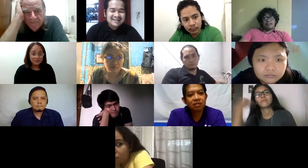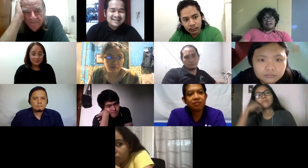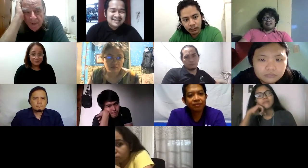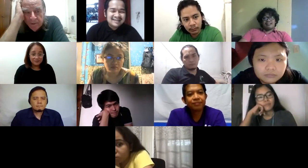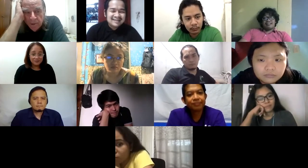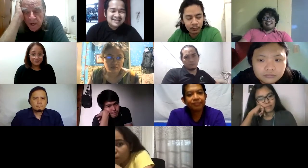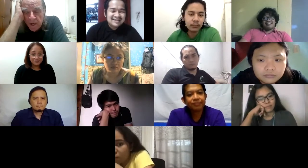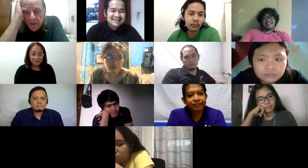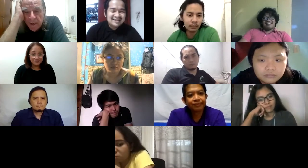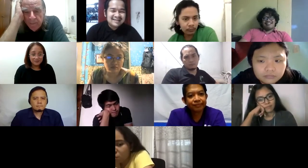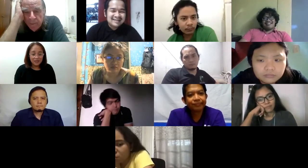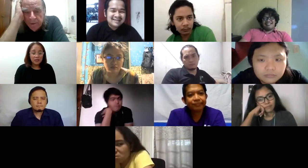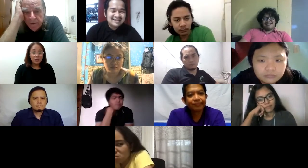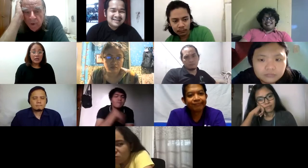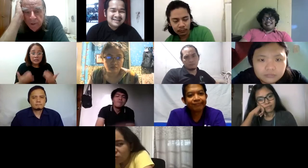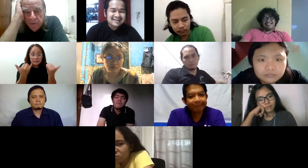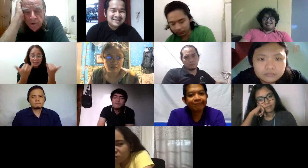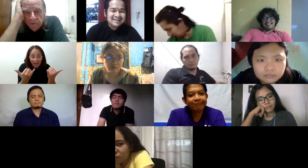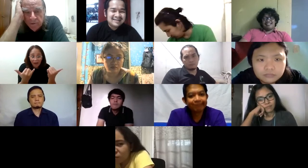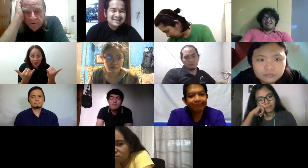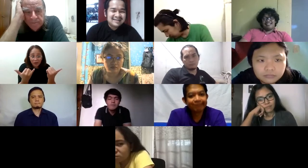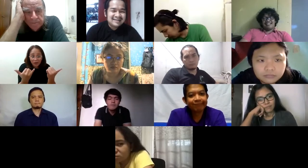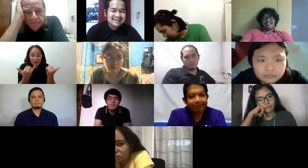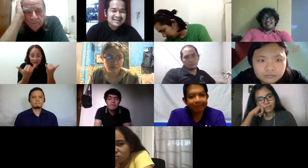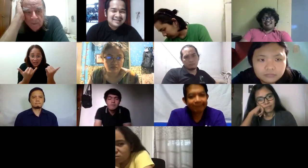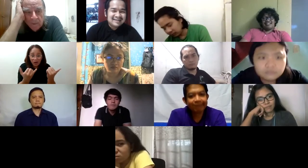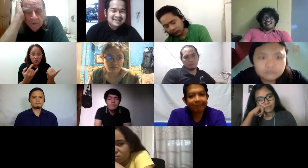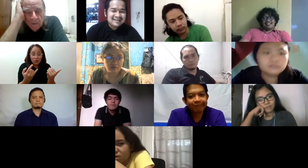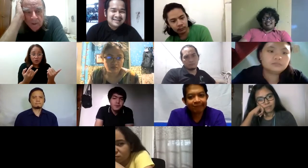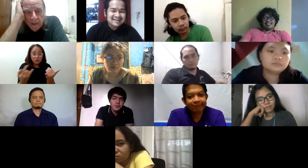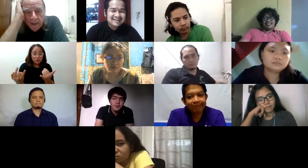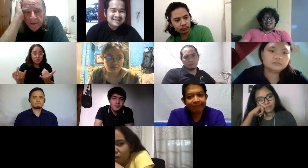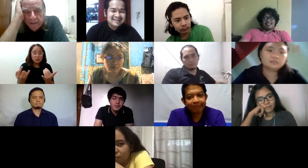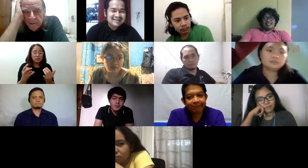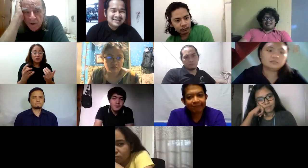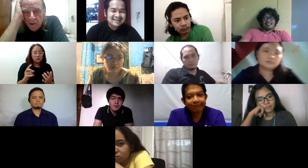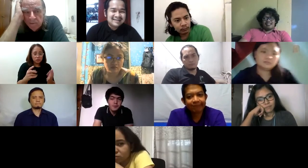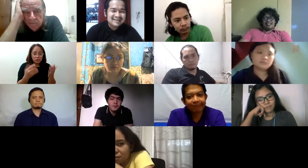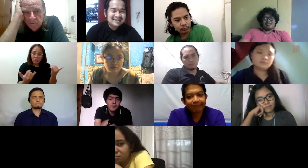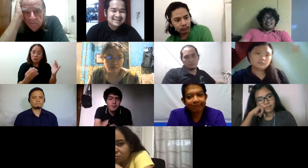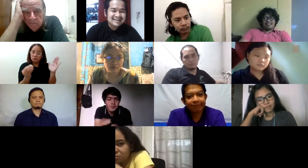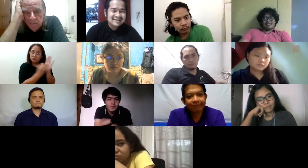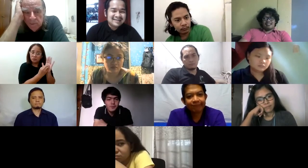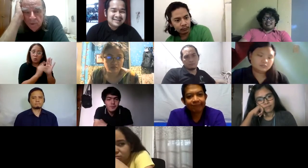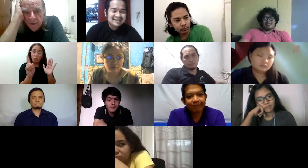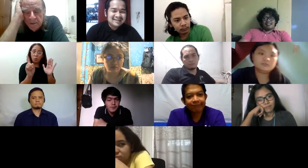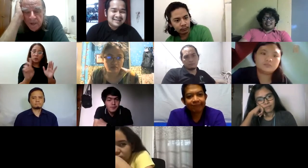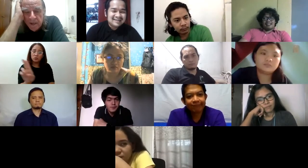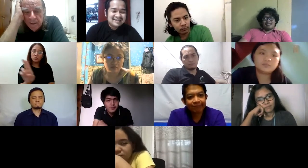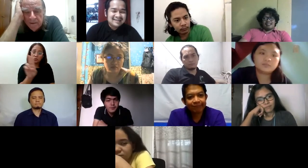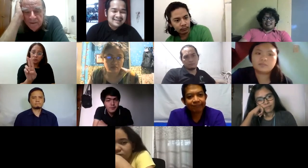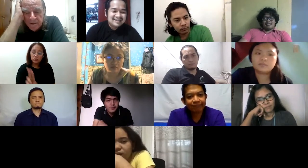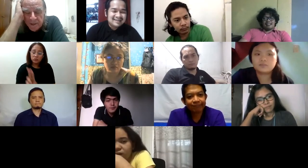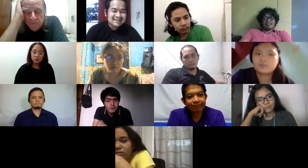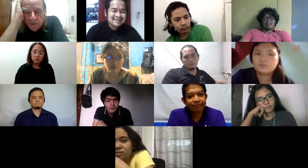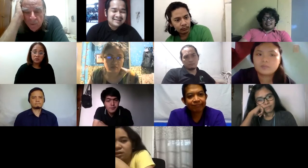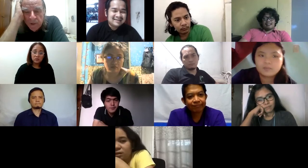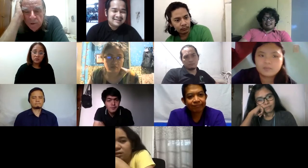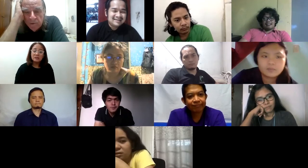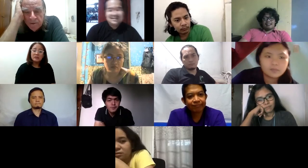But you're coming up with what you use. And that's all you can say. This is what we use. This